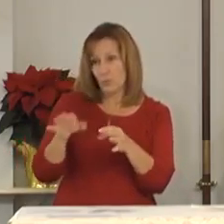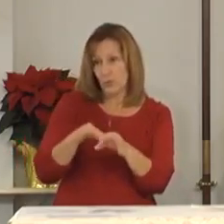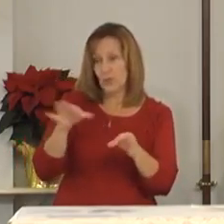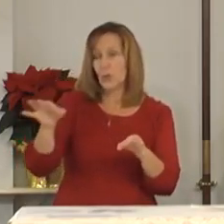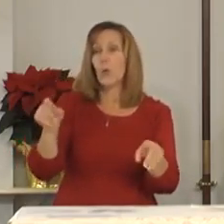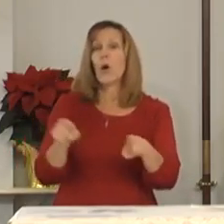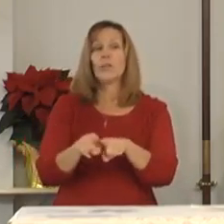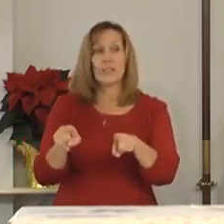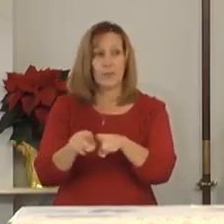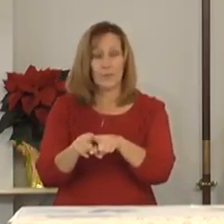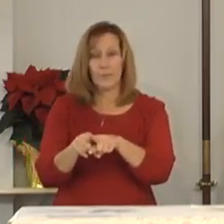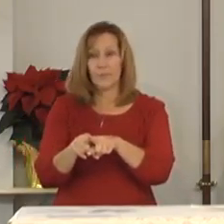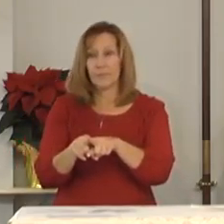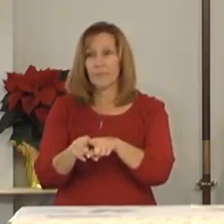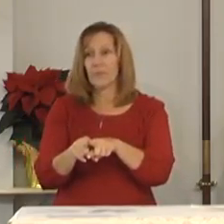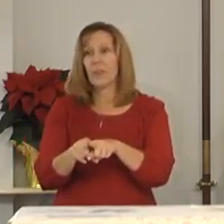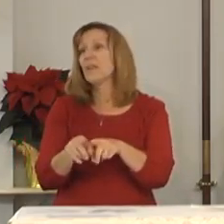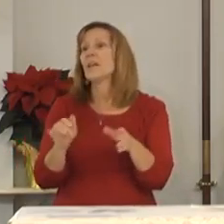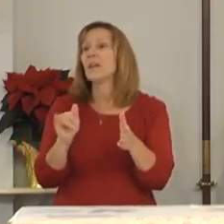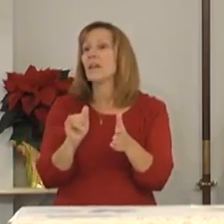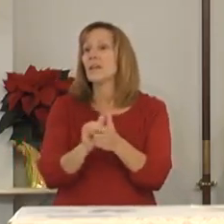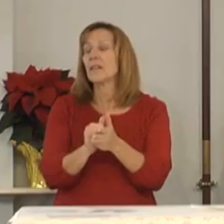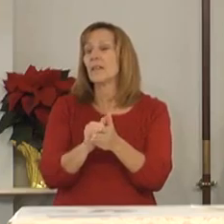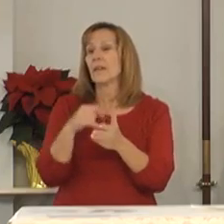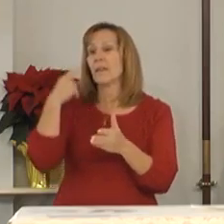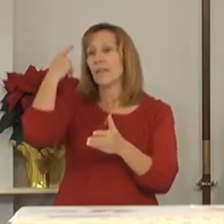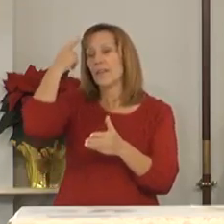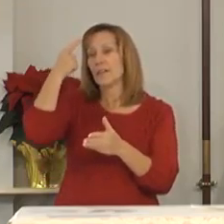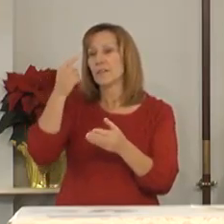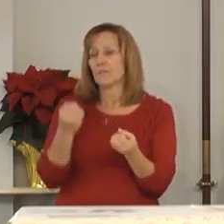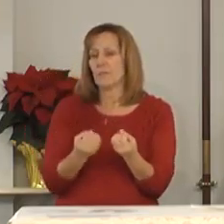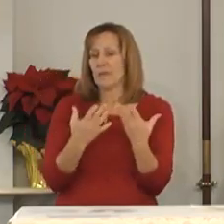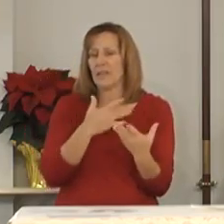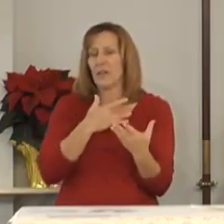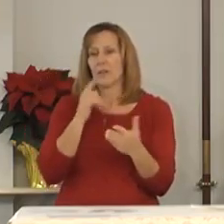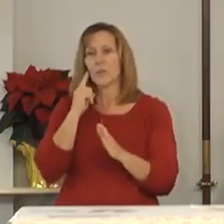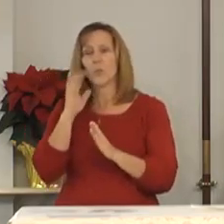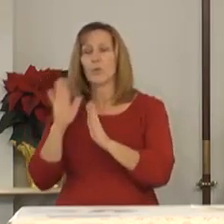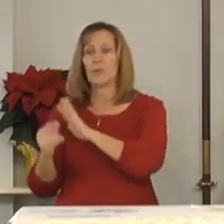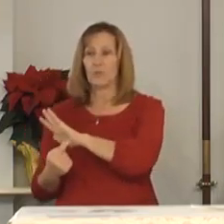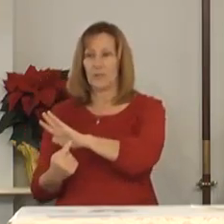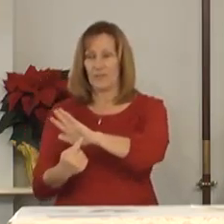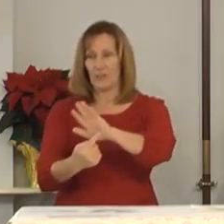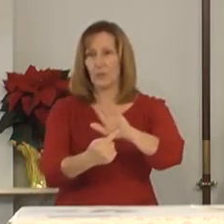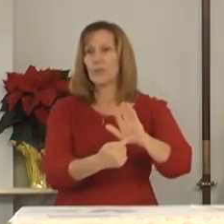soul also, so that thoughts from many hearts may be revealed.